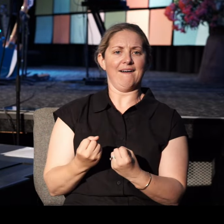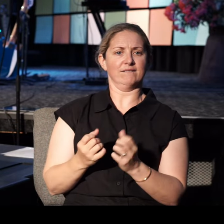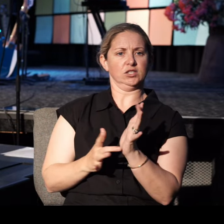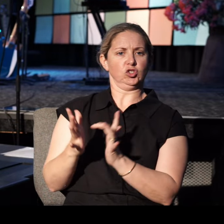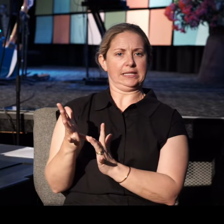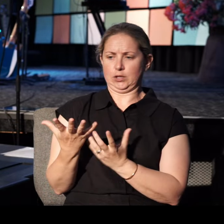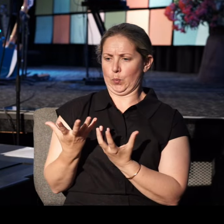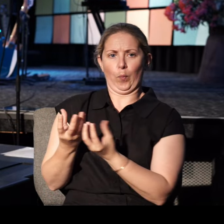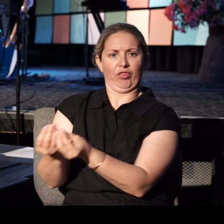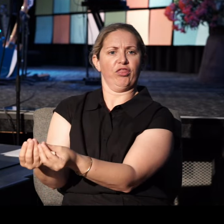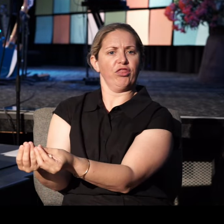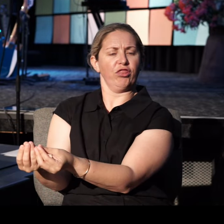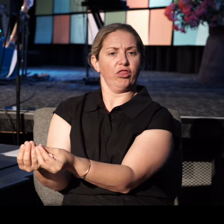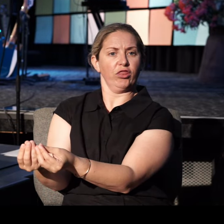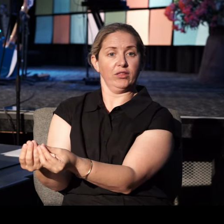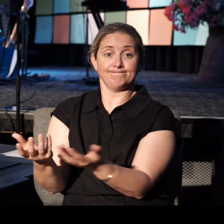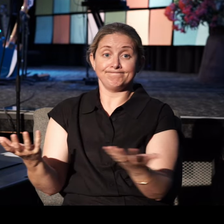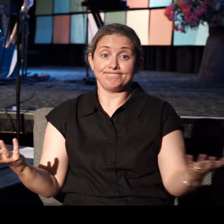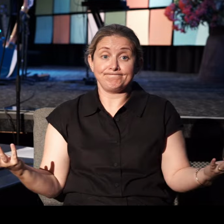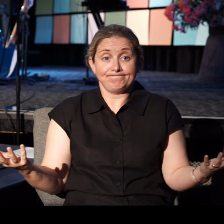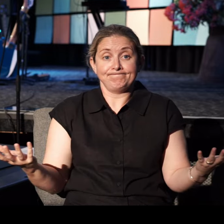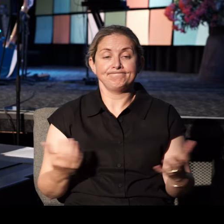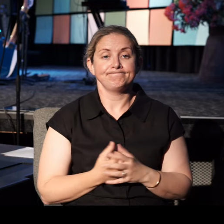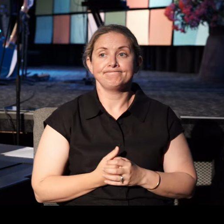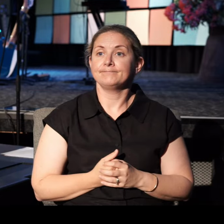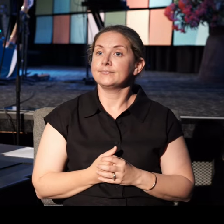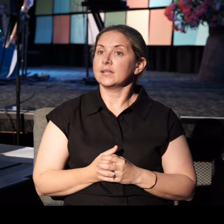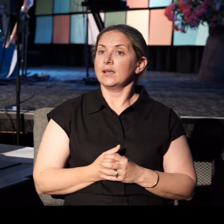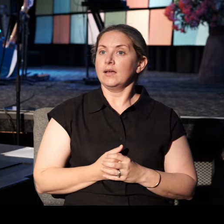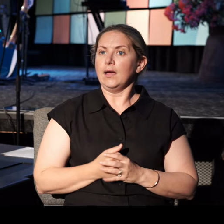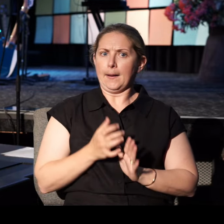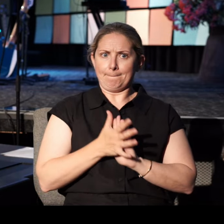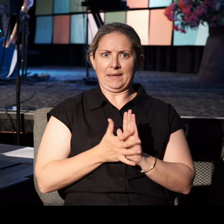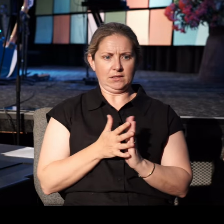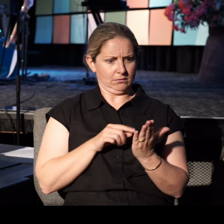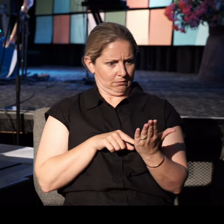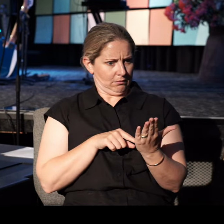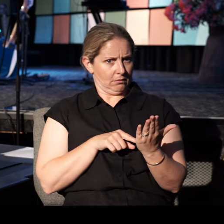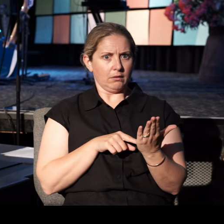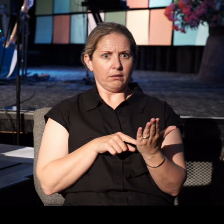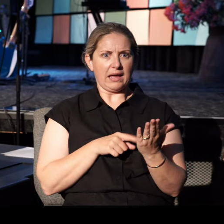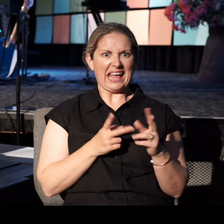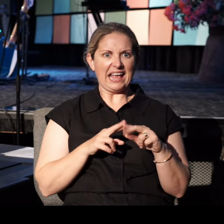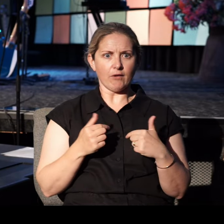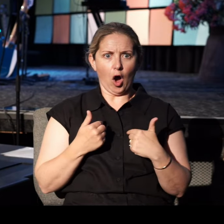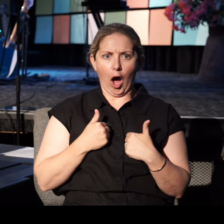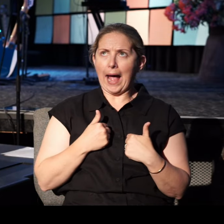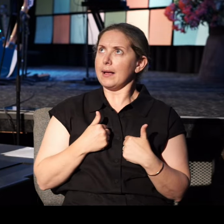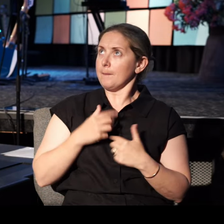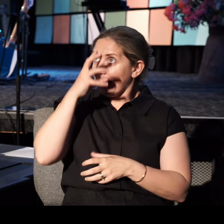At face value, what he seems to be suggesting is that anyone who claims to be a child of God and yet sins